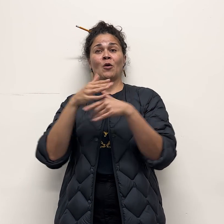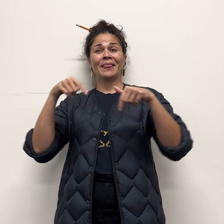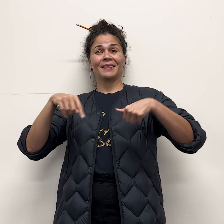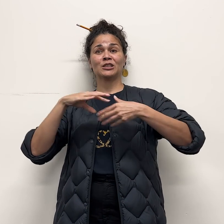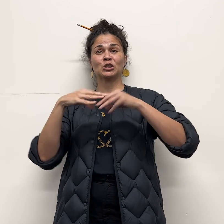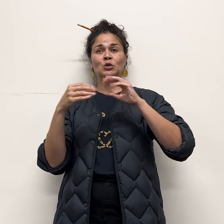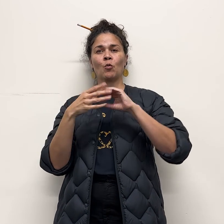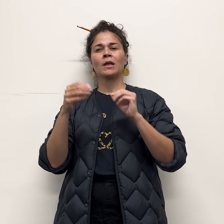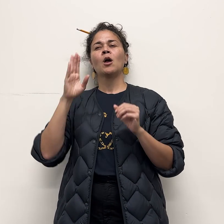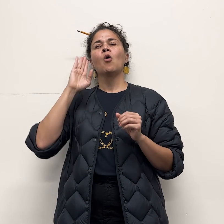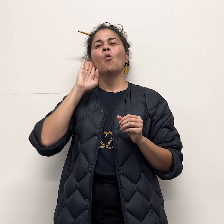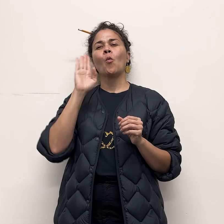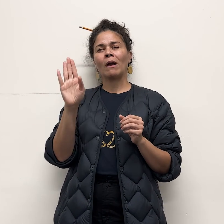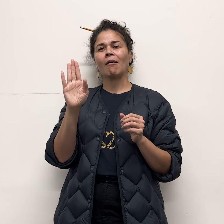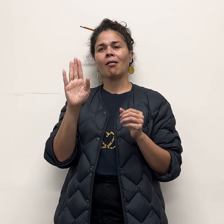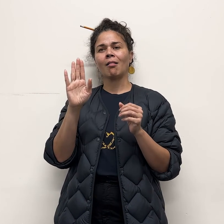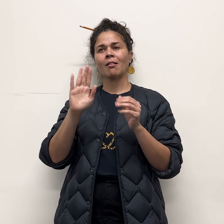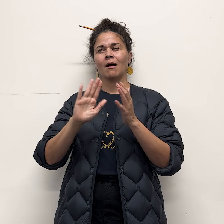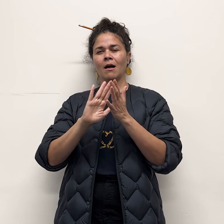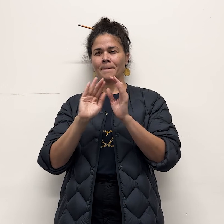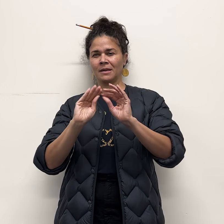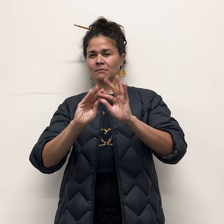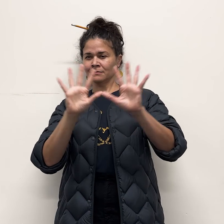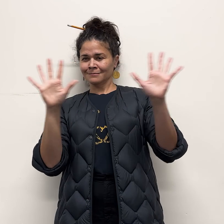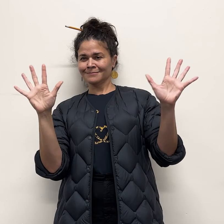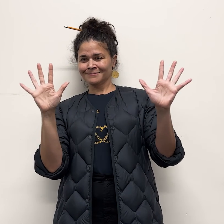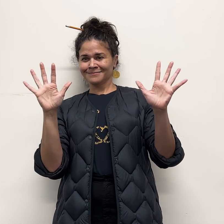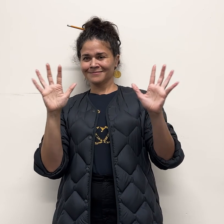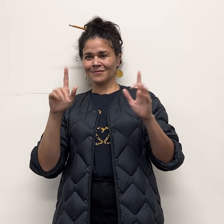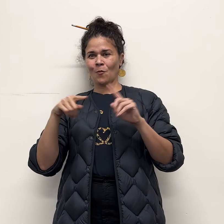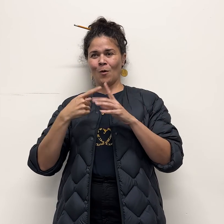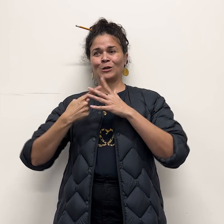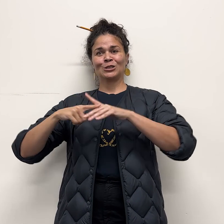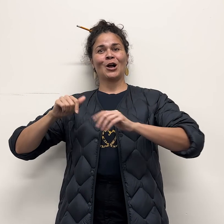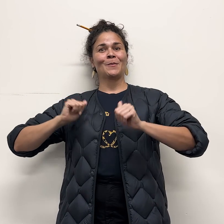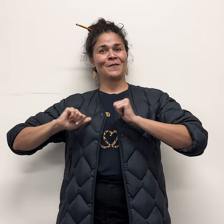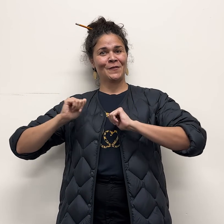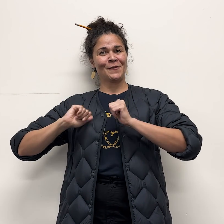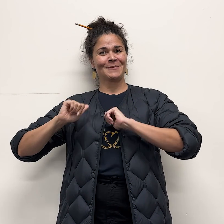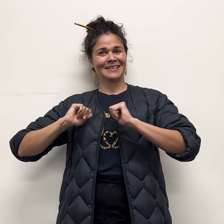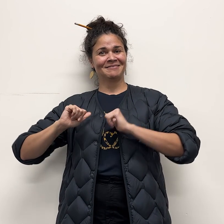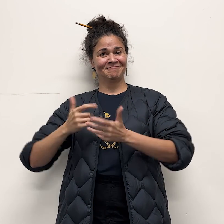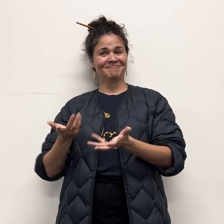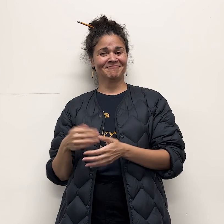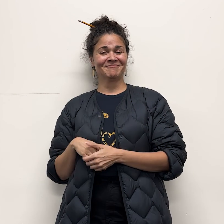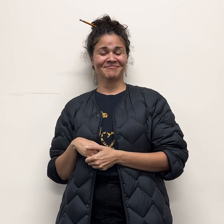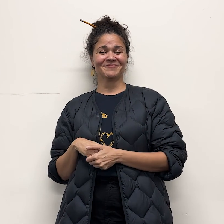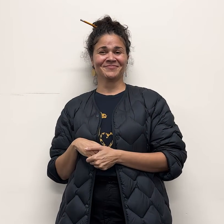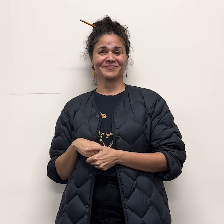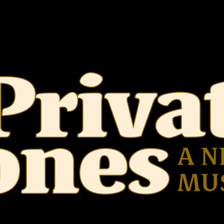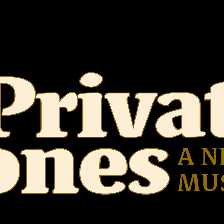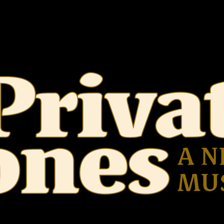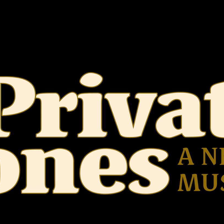And we are sharing this story that will be very clear right from the beginning.